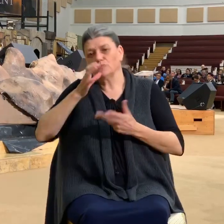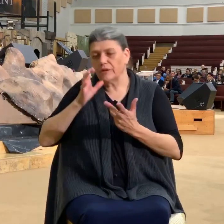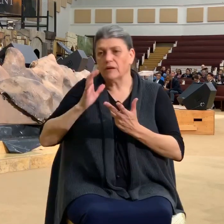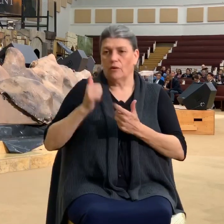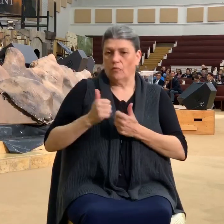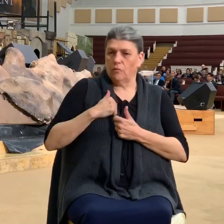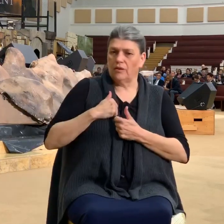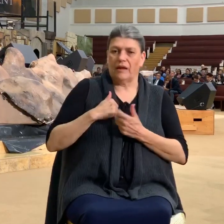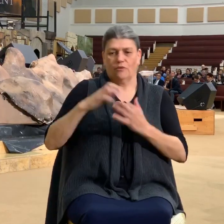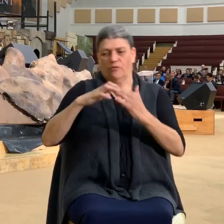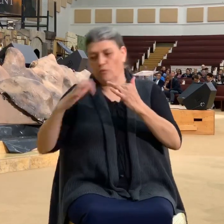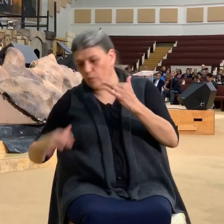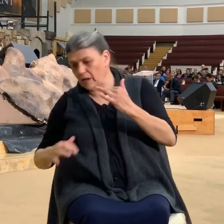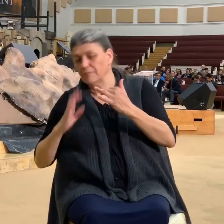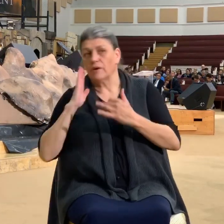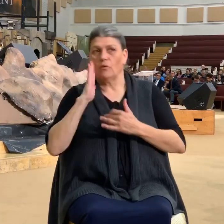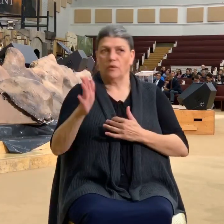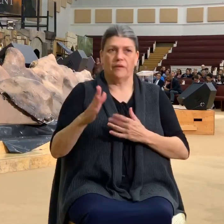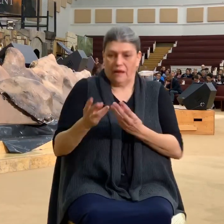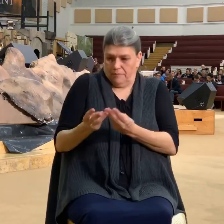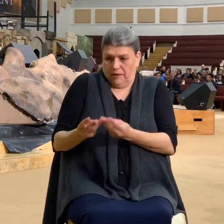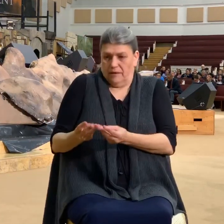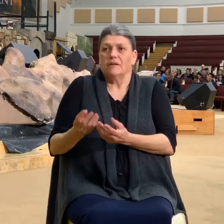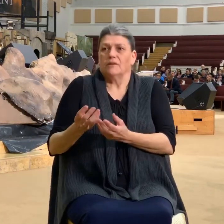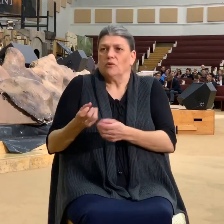the field, saith the Lord of hosts.